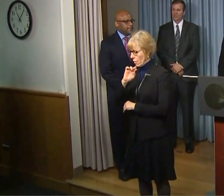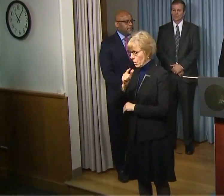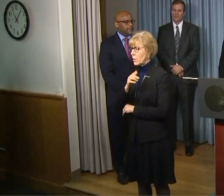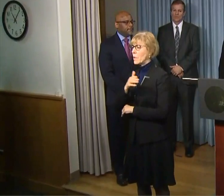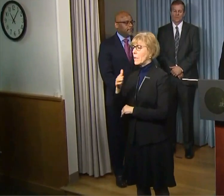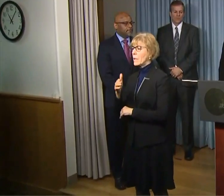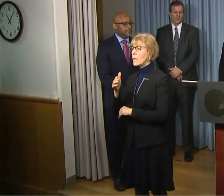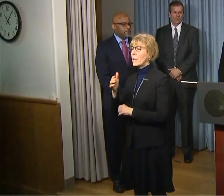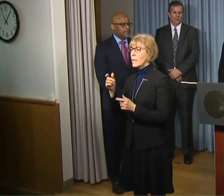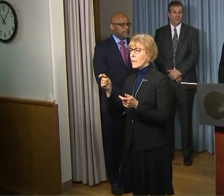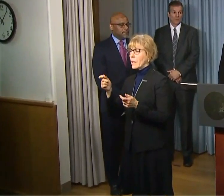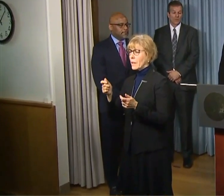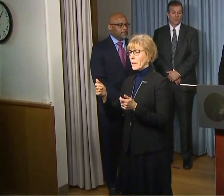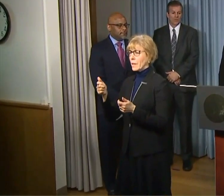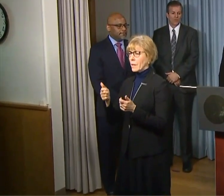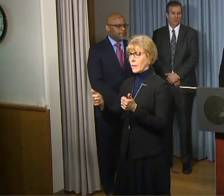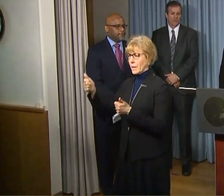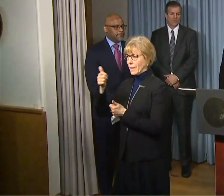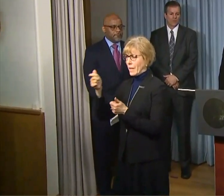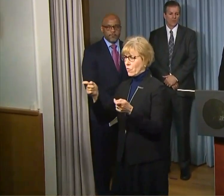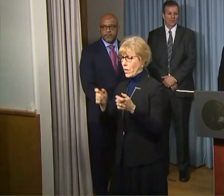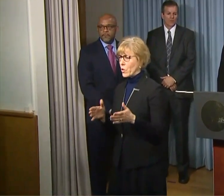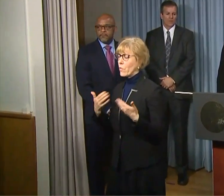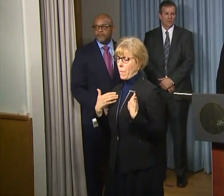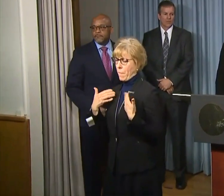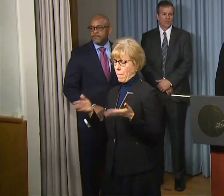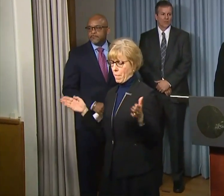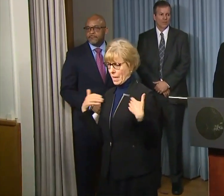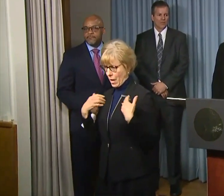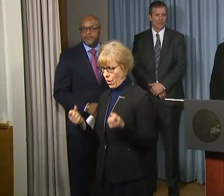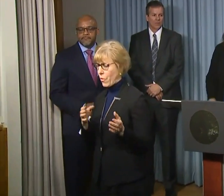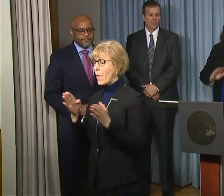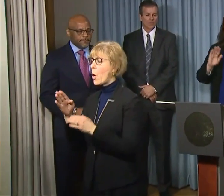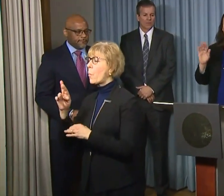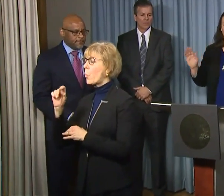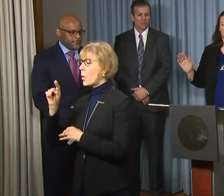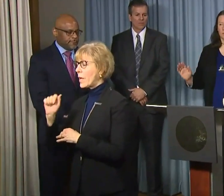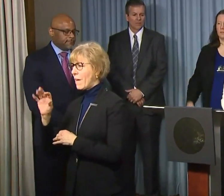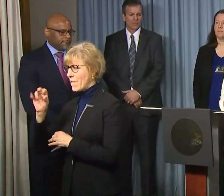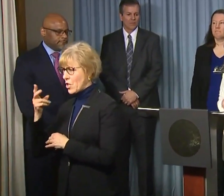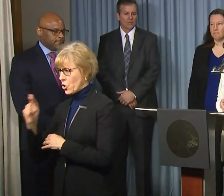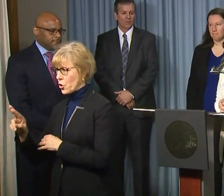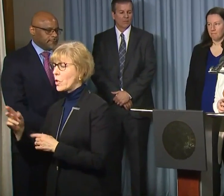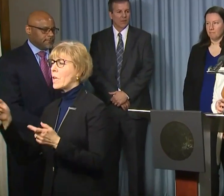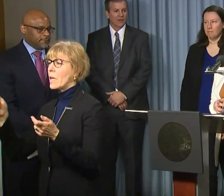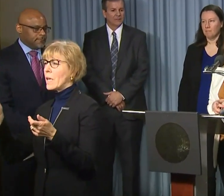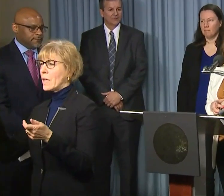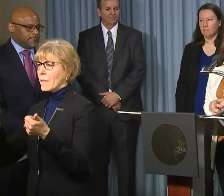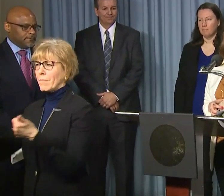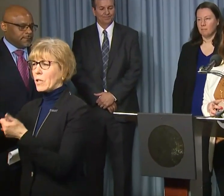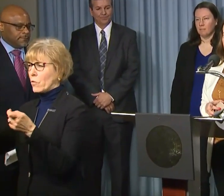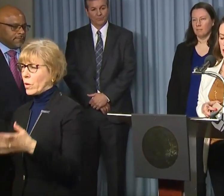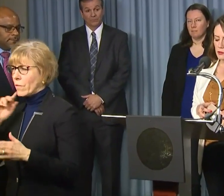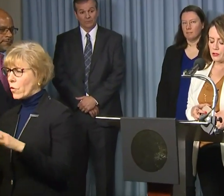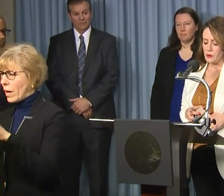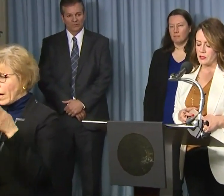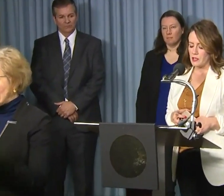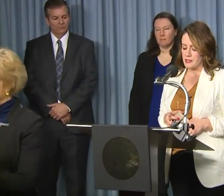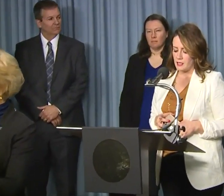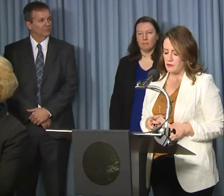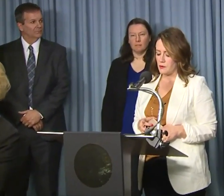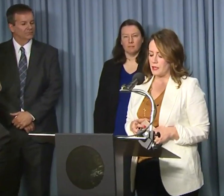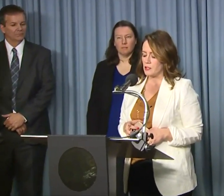and Environment and the city's Public Health Administrator, Britta Fisher, Executive Director of Housing Stability, and Matt Mueller, who